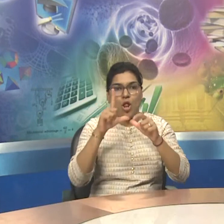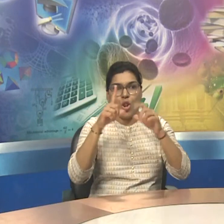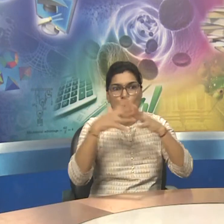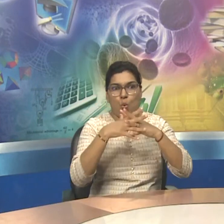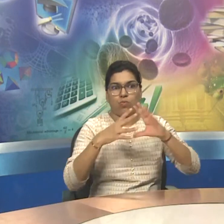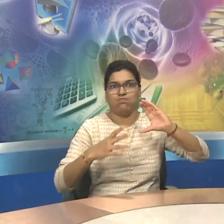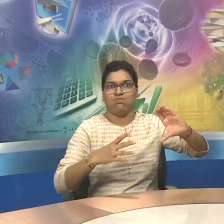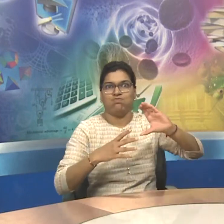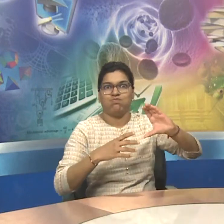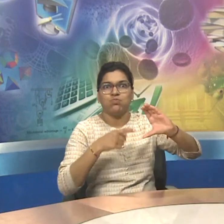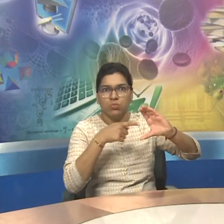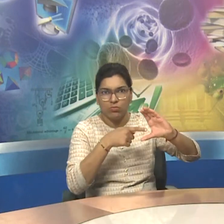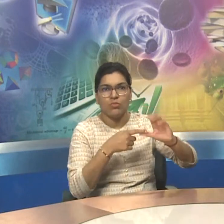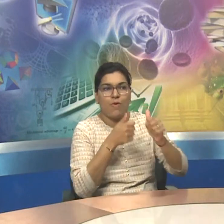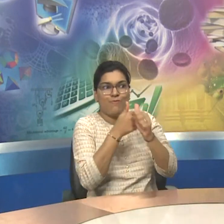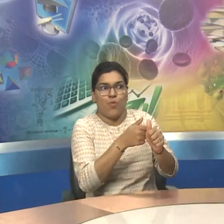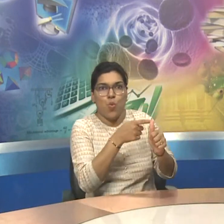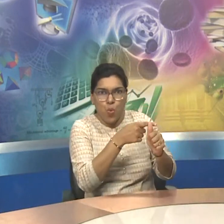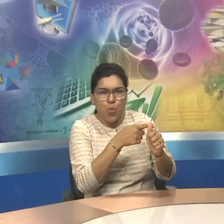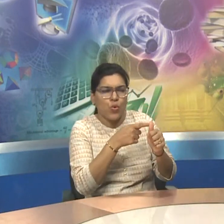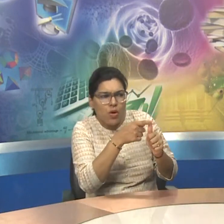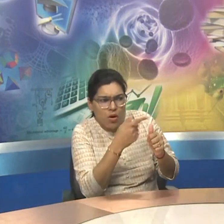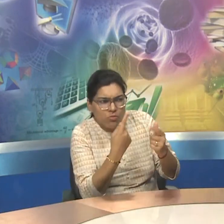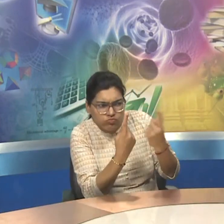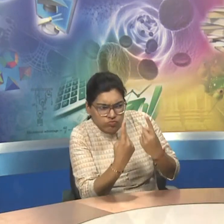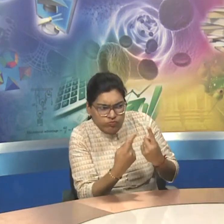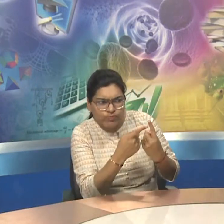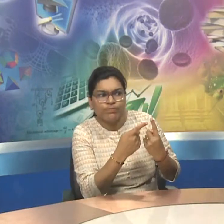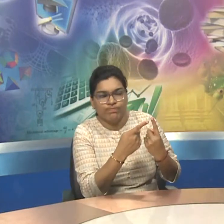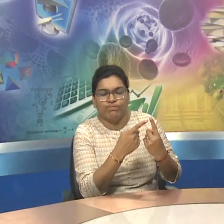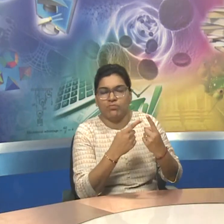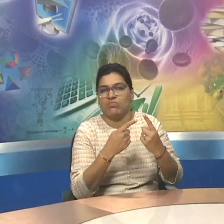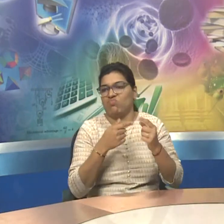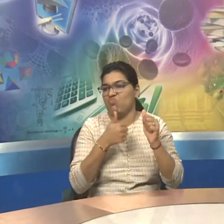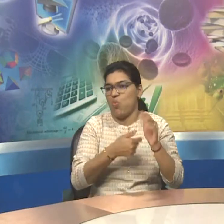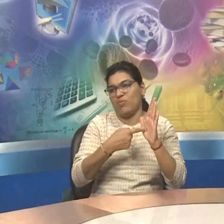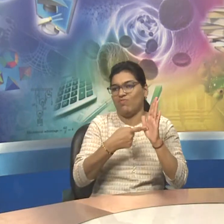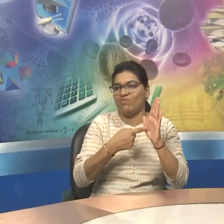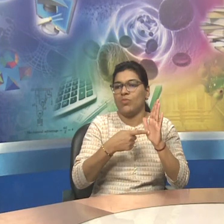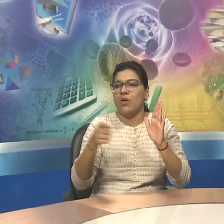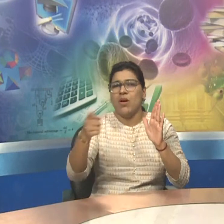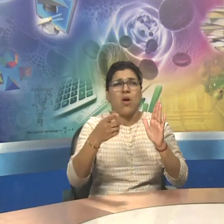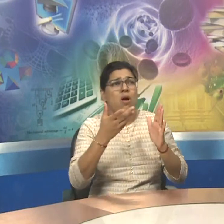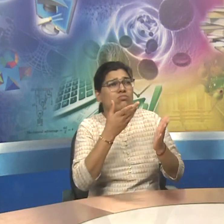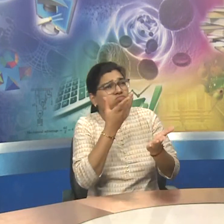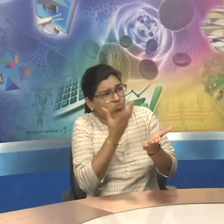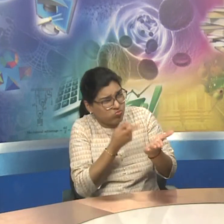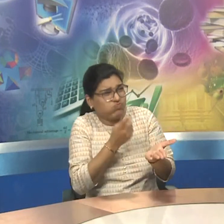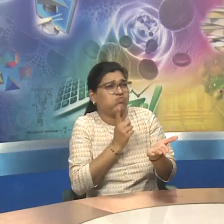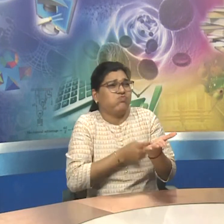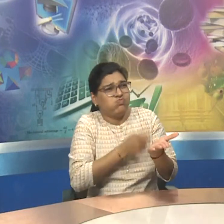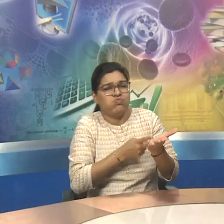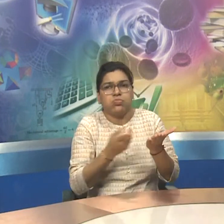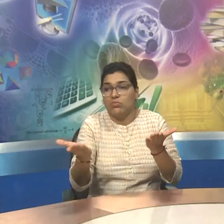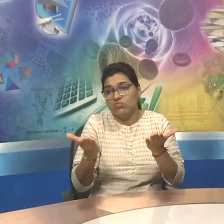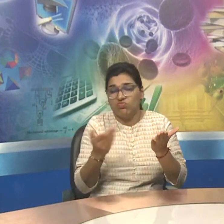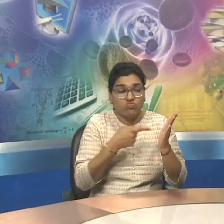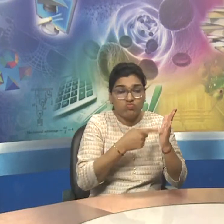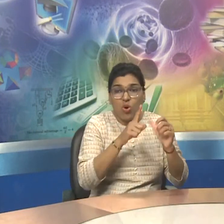various aspects of governance such as the